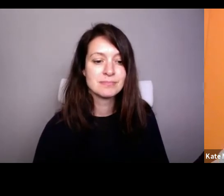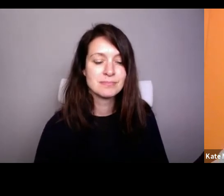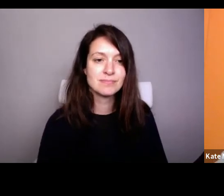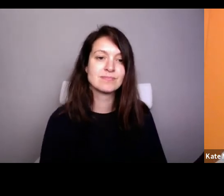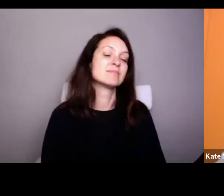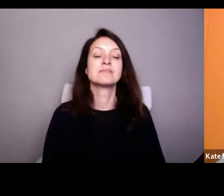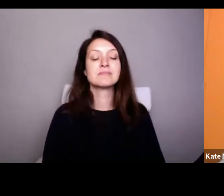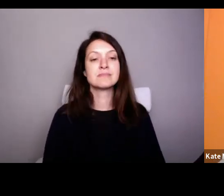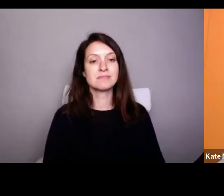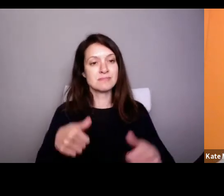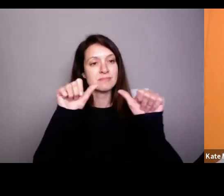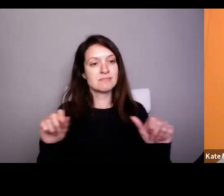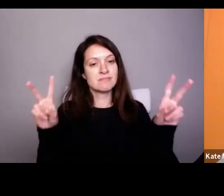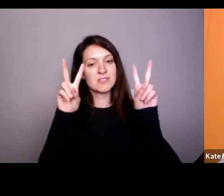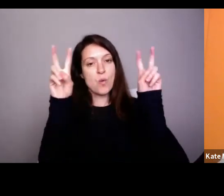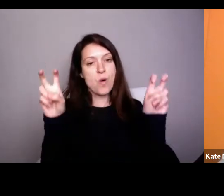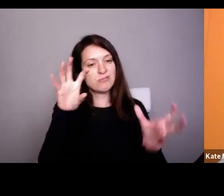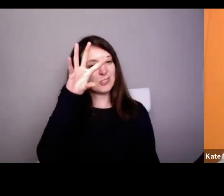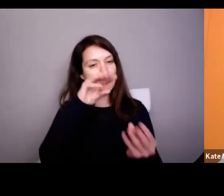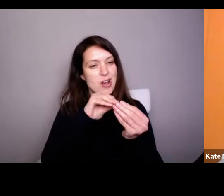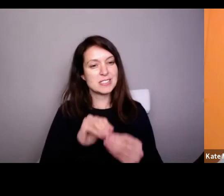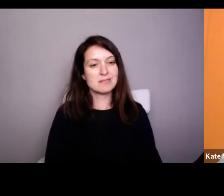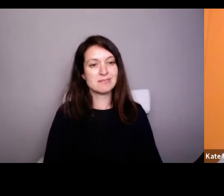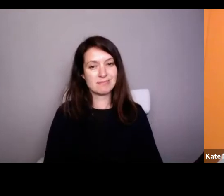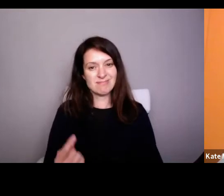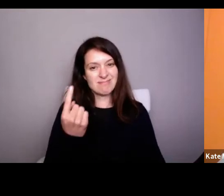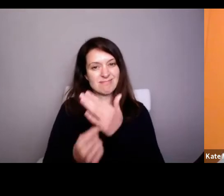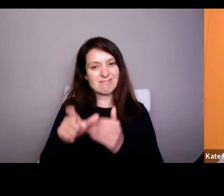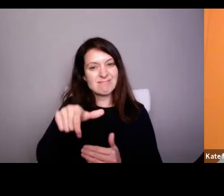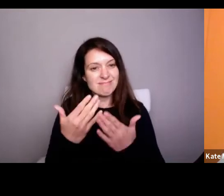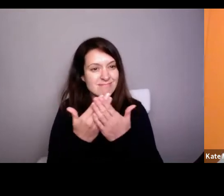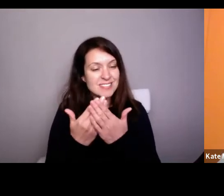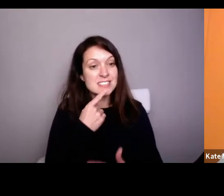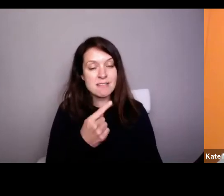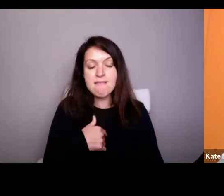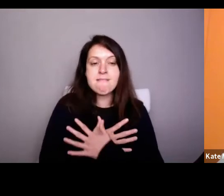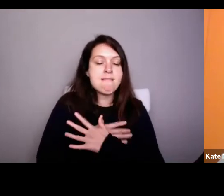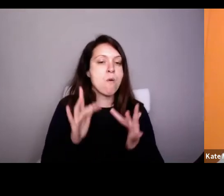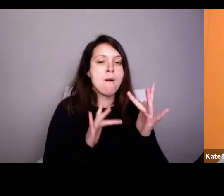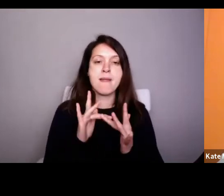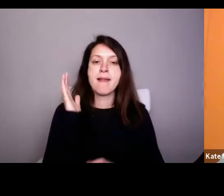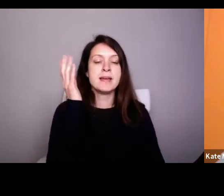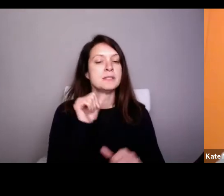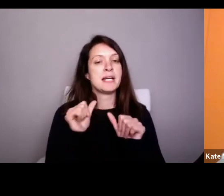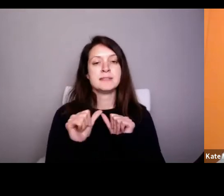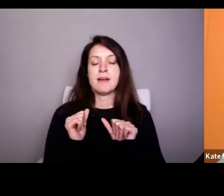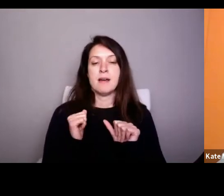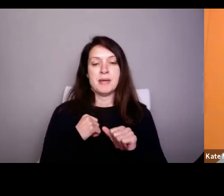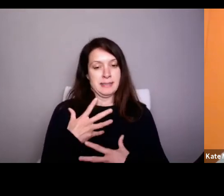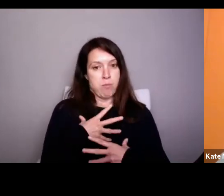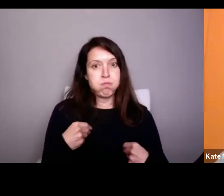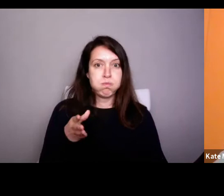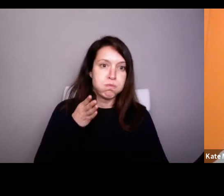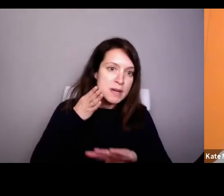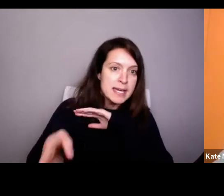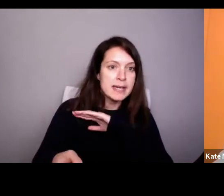And this is a quote that kind of summarizes that. I love online lectures because it saves a lot of time and mental energy going in. Smaller lab